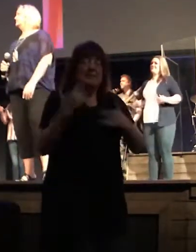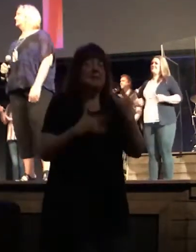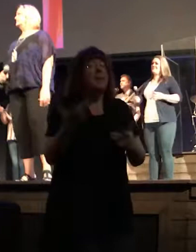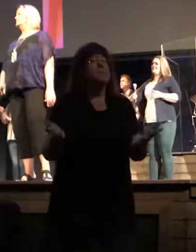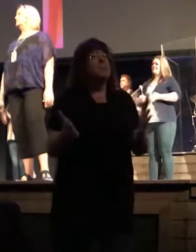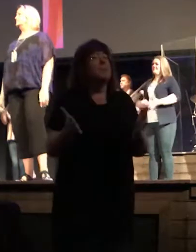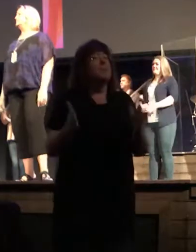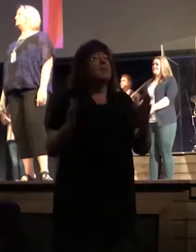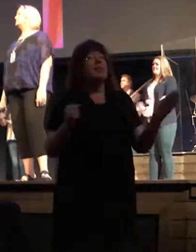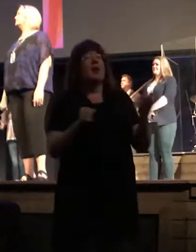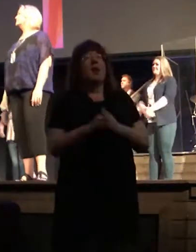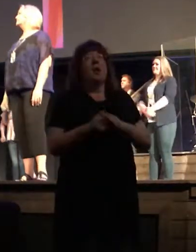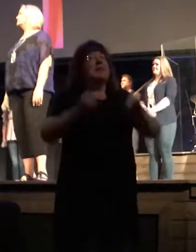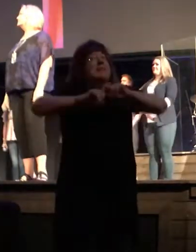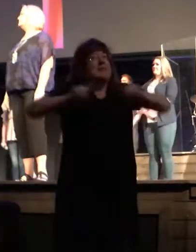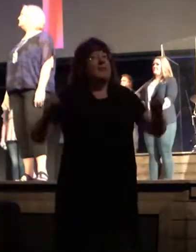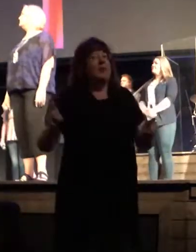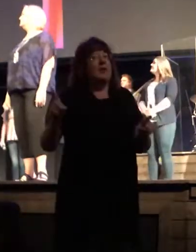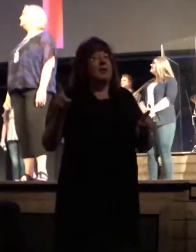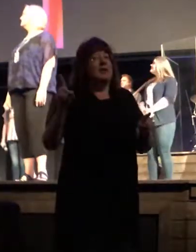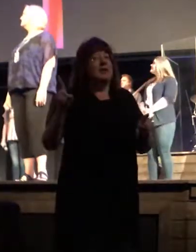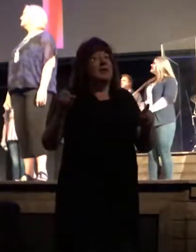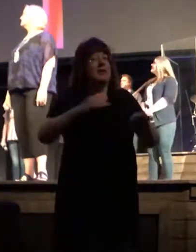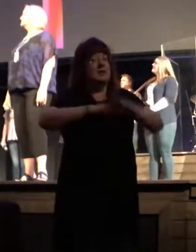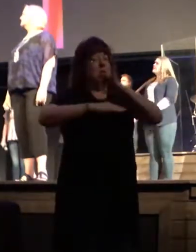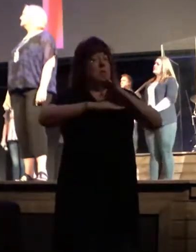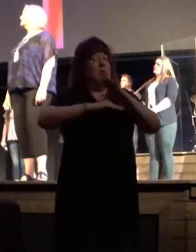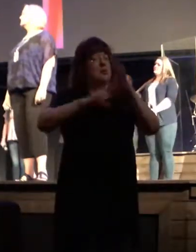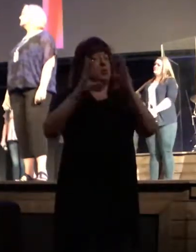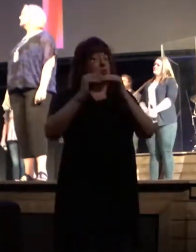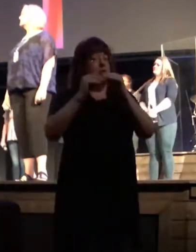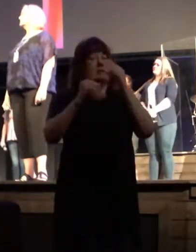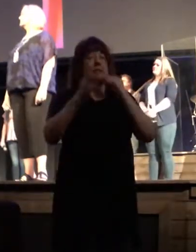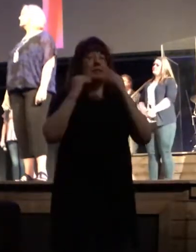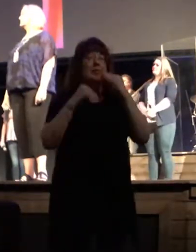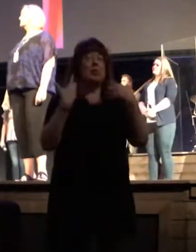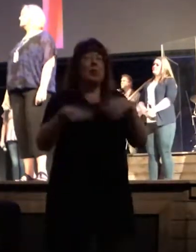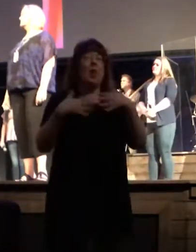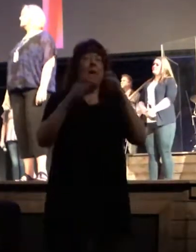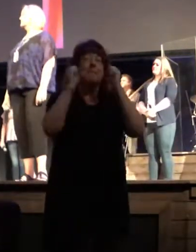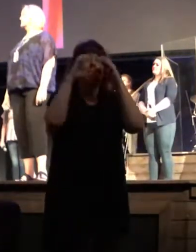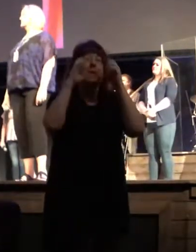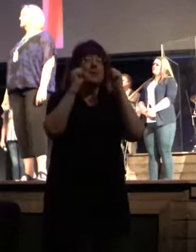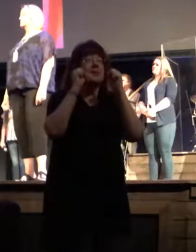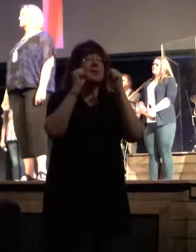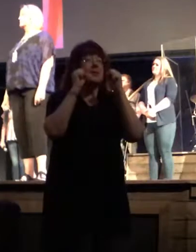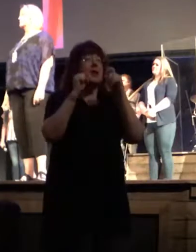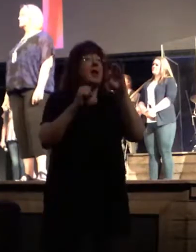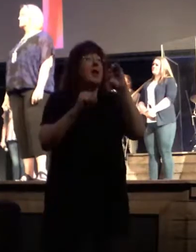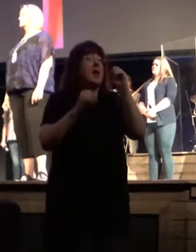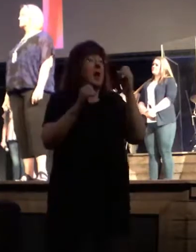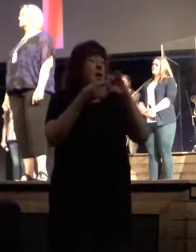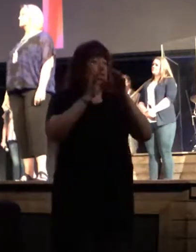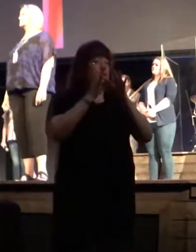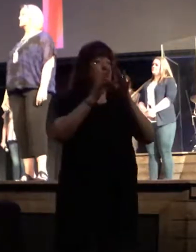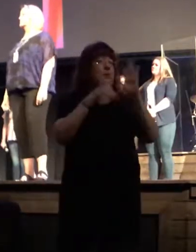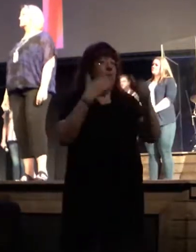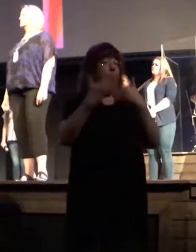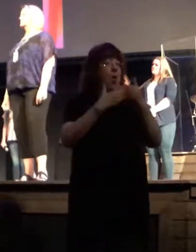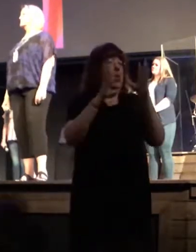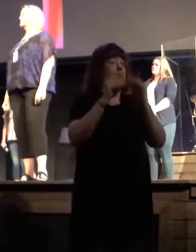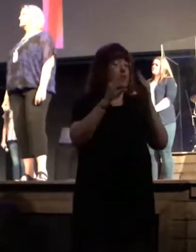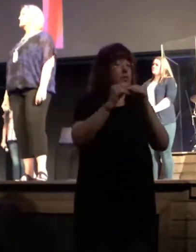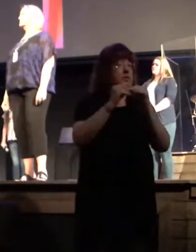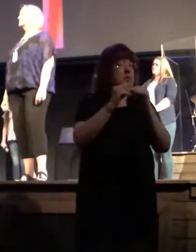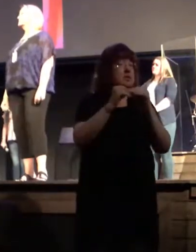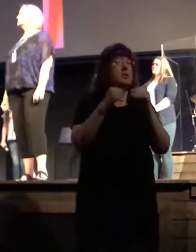this. A completely different sunrise service experience. It's gonna be amazing. ASL will be offered at every single one of the